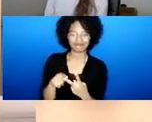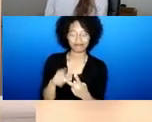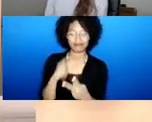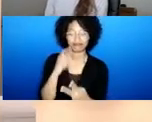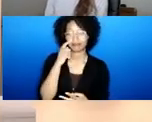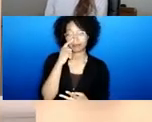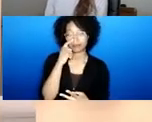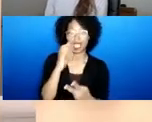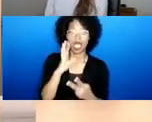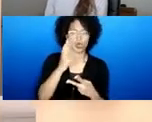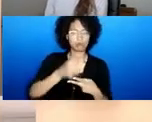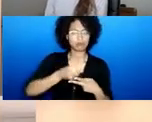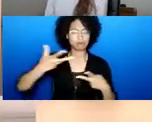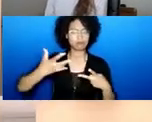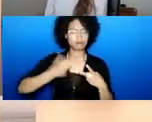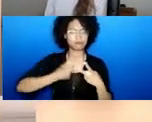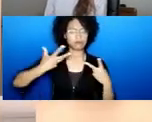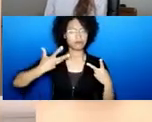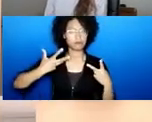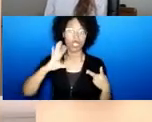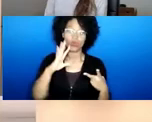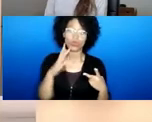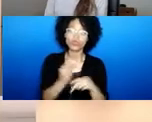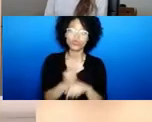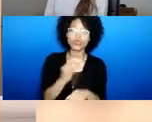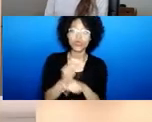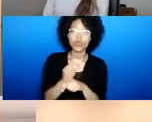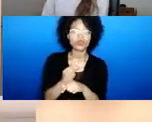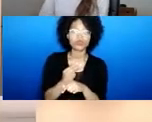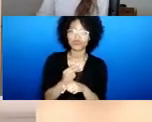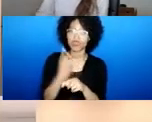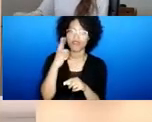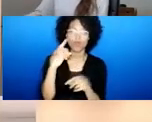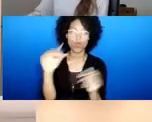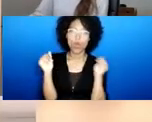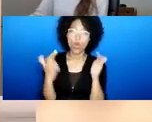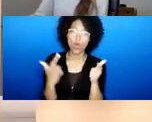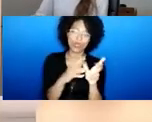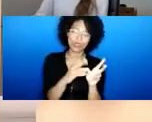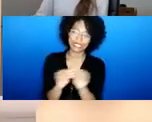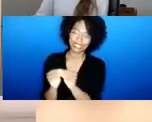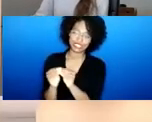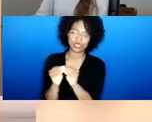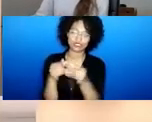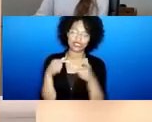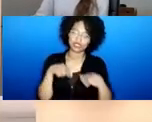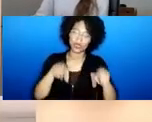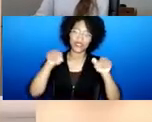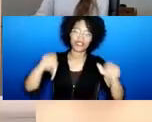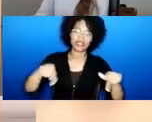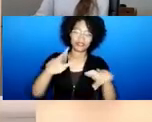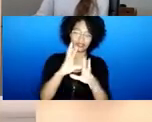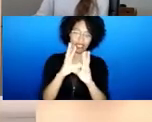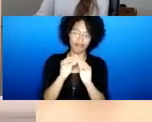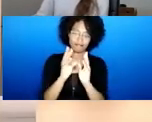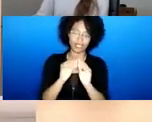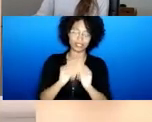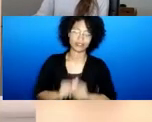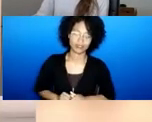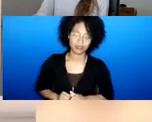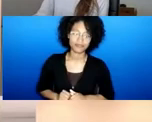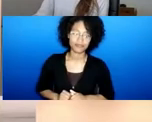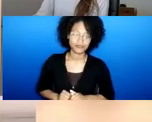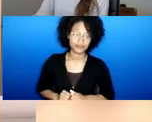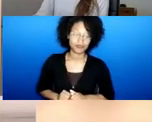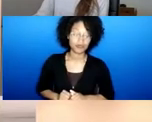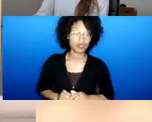and they will be used across all types of sessions for this conference. So going down to the map,